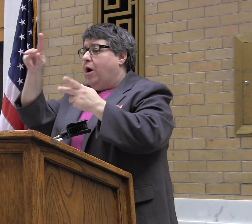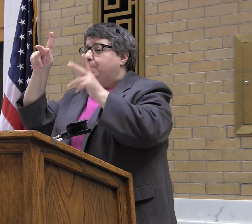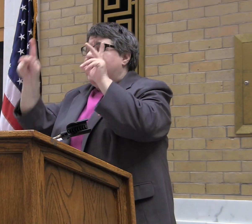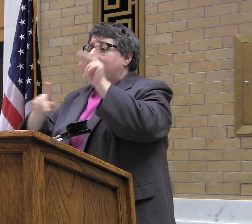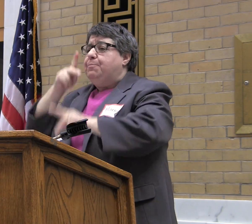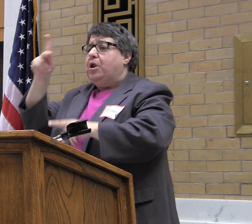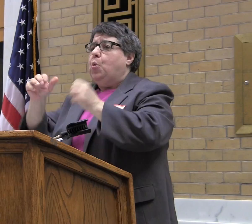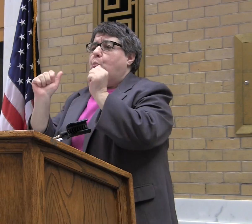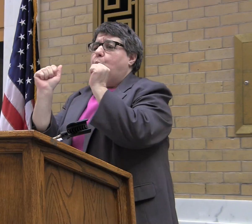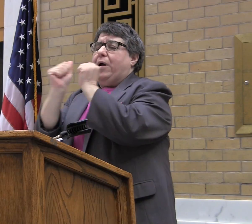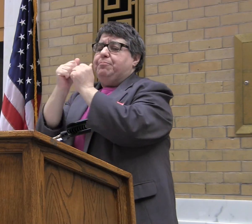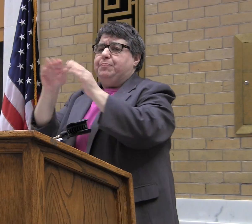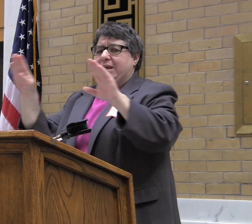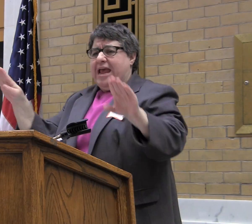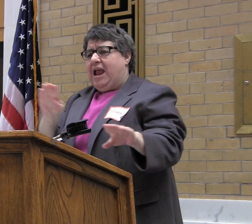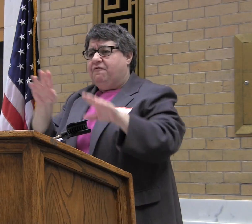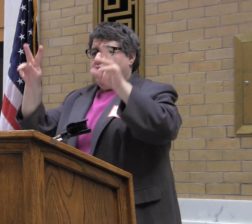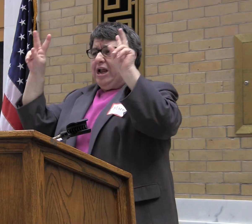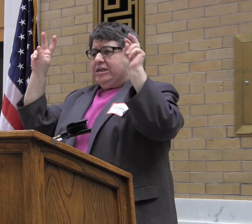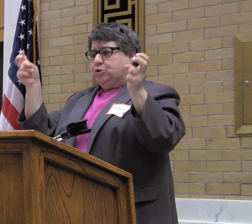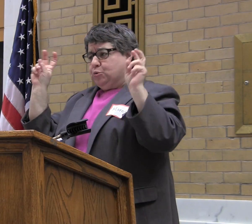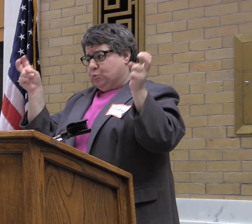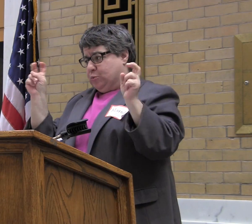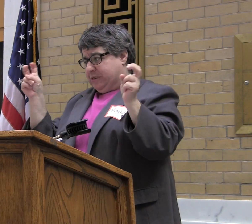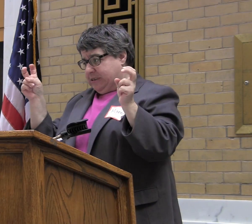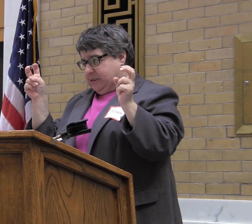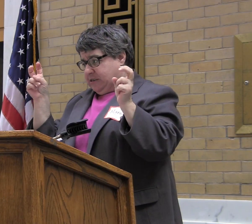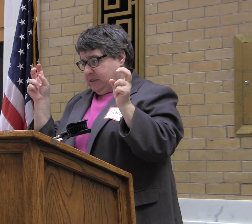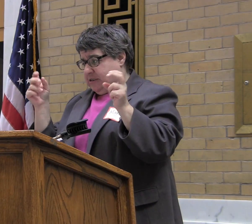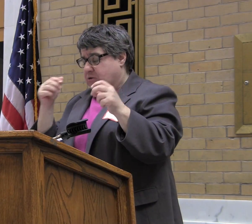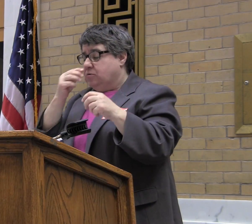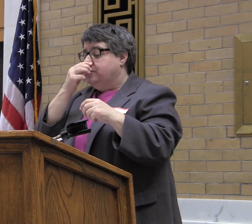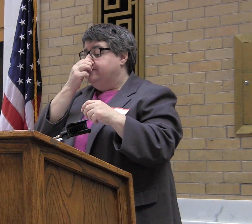program for deaf individuals with behavioral issues.